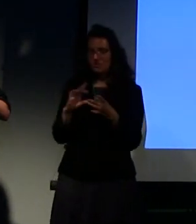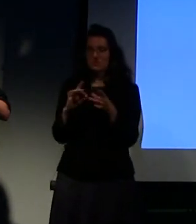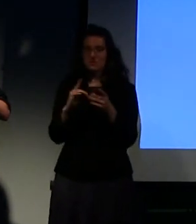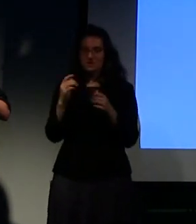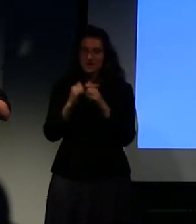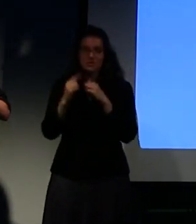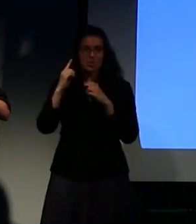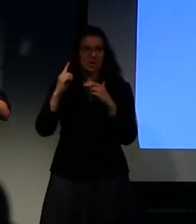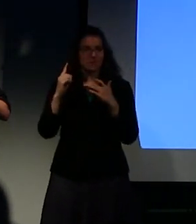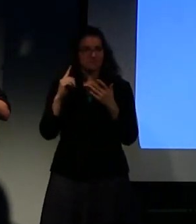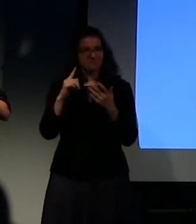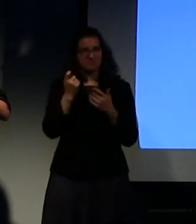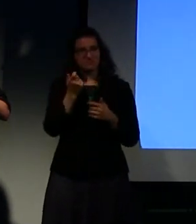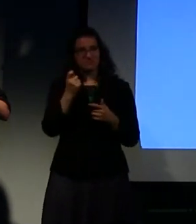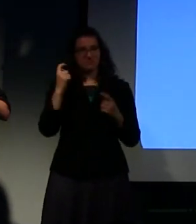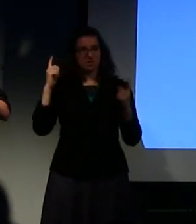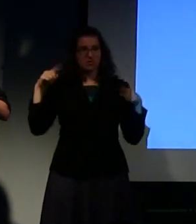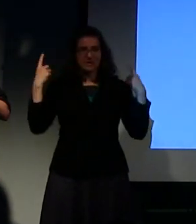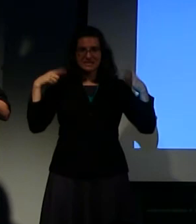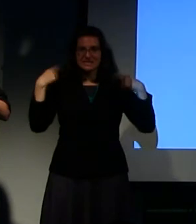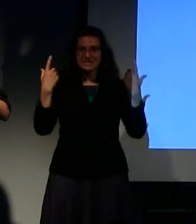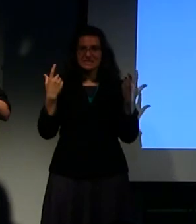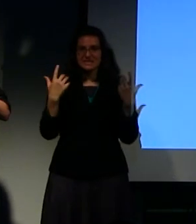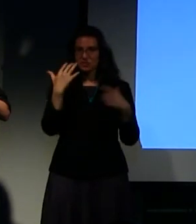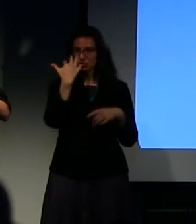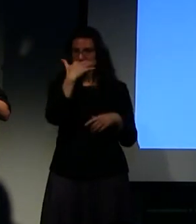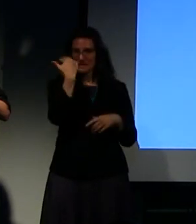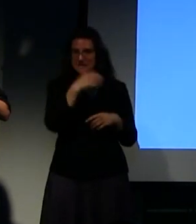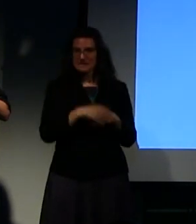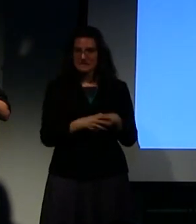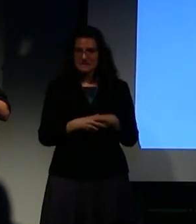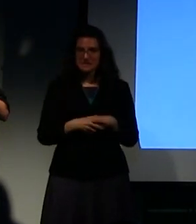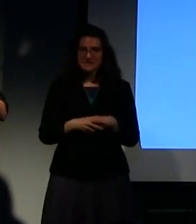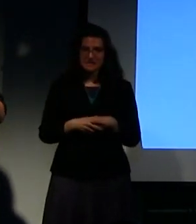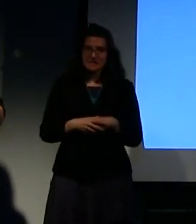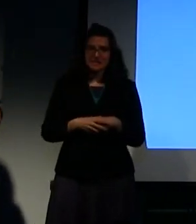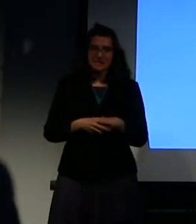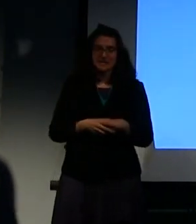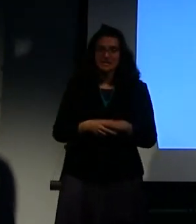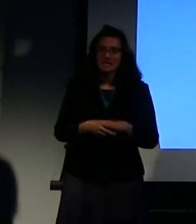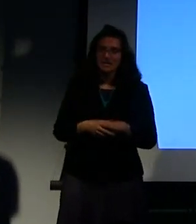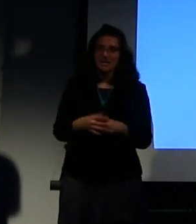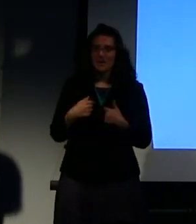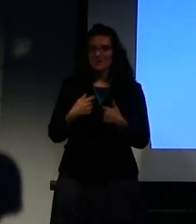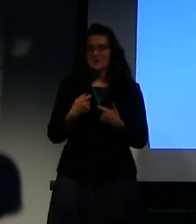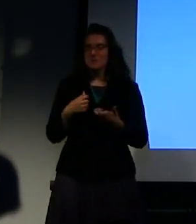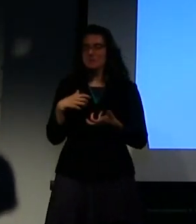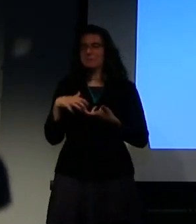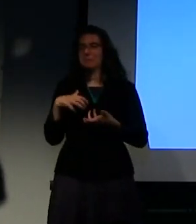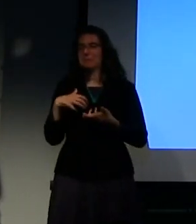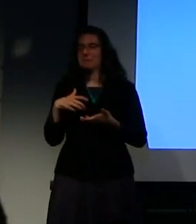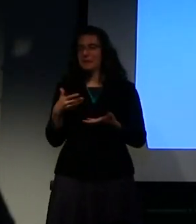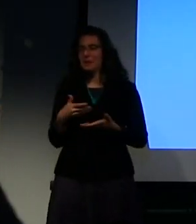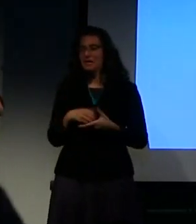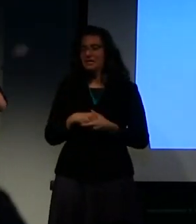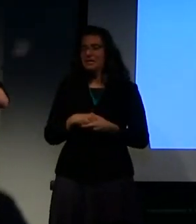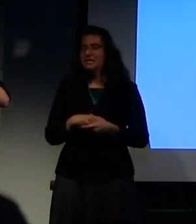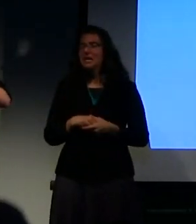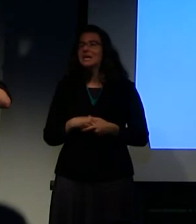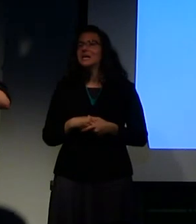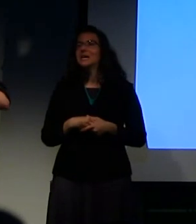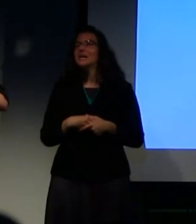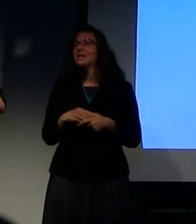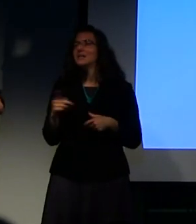has a certain amount of craziness. And I was kind of chuckling back here because you said